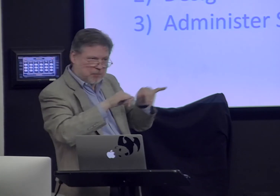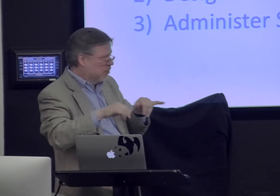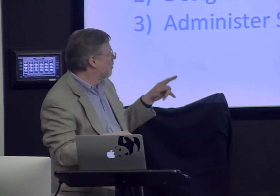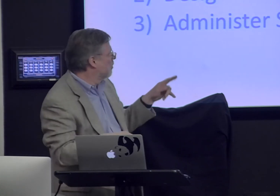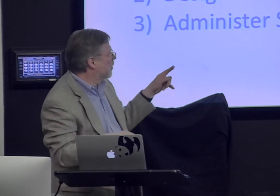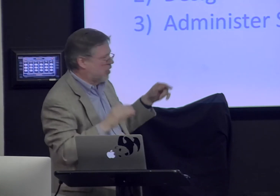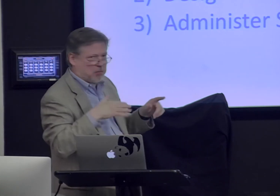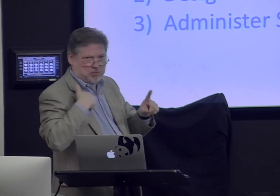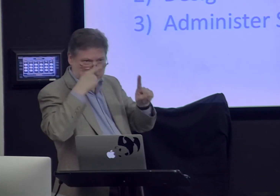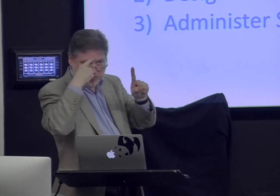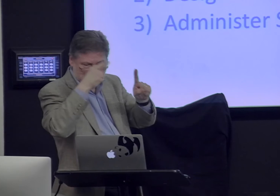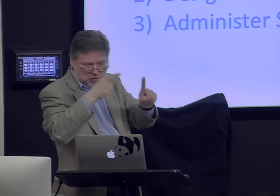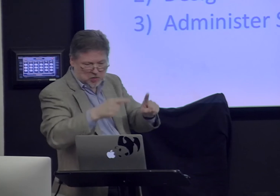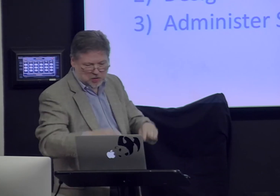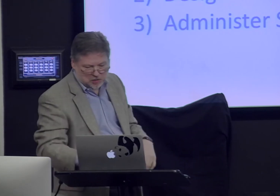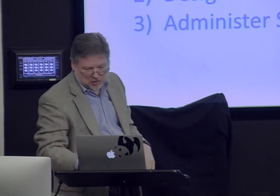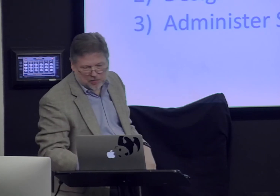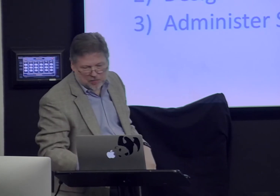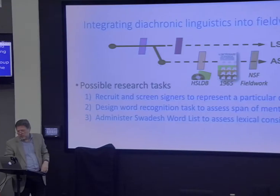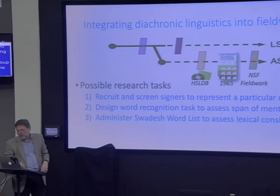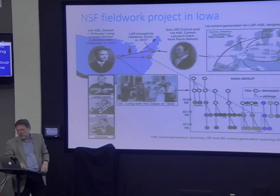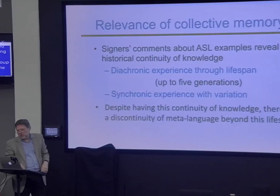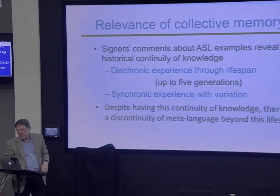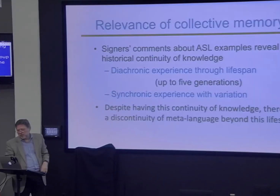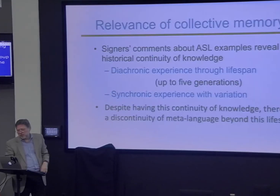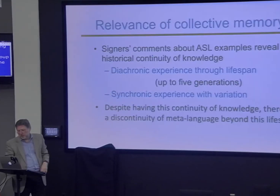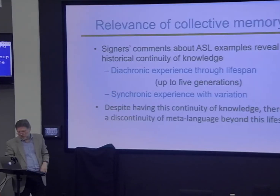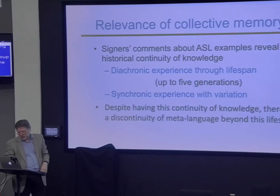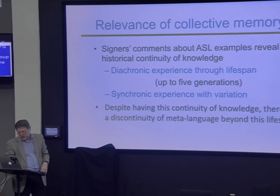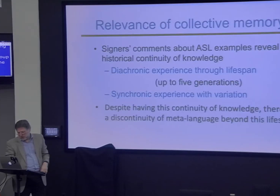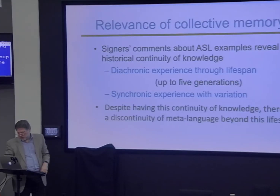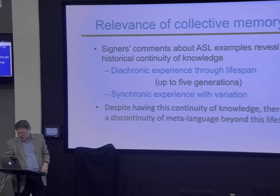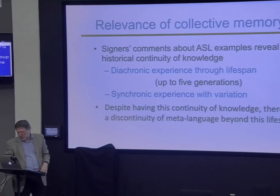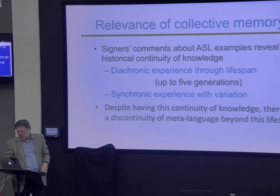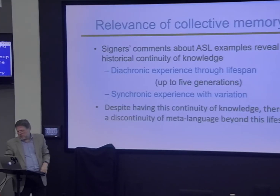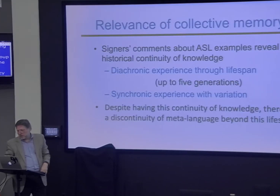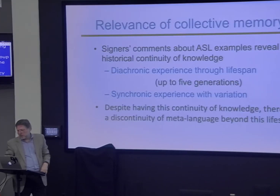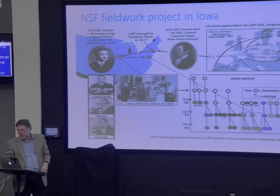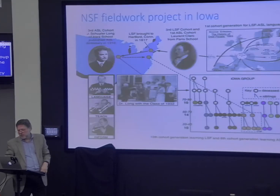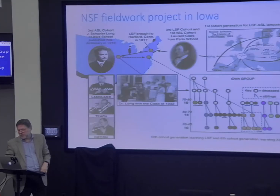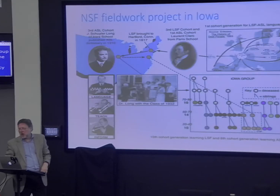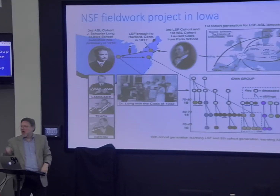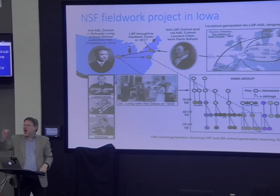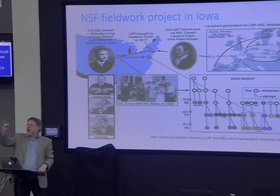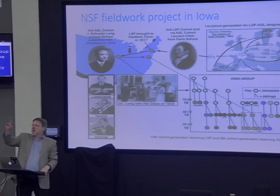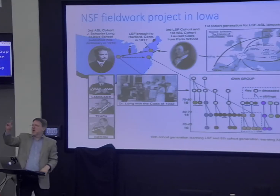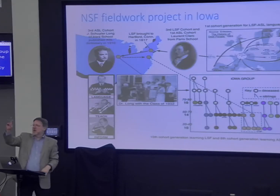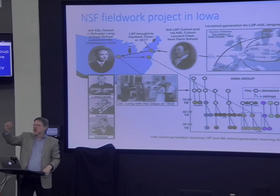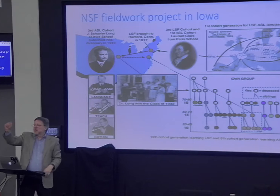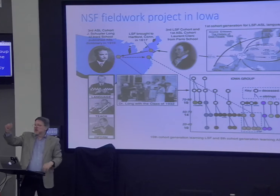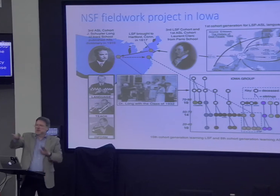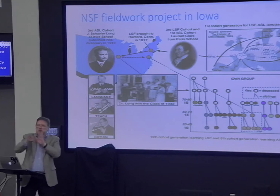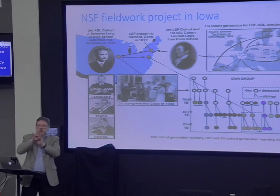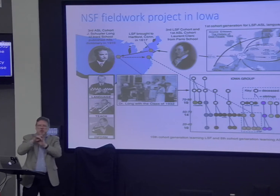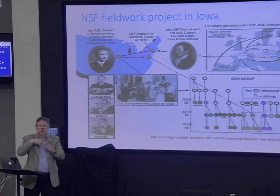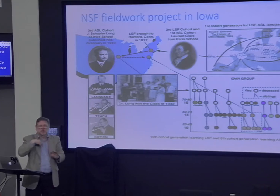in order to see if there was agreement and consistency in the forms that they would use in response to the Swadesh word